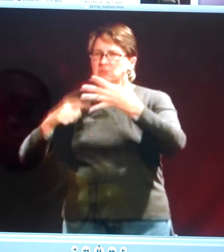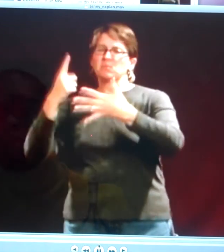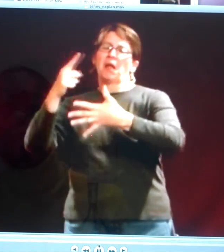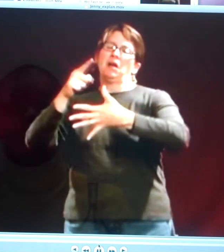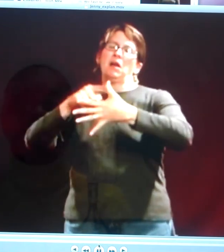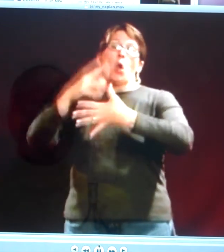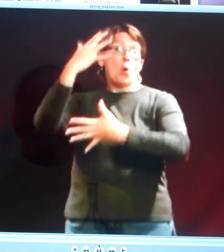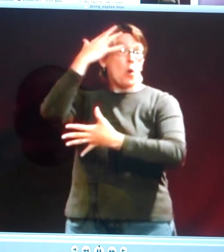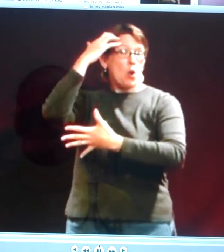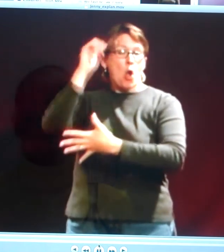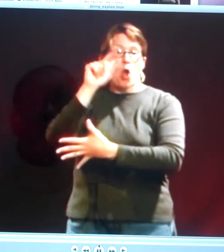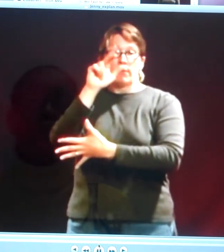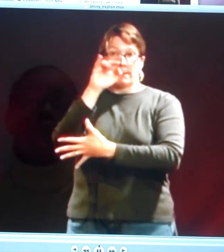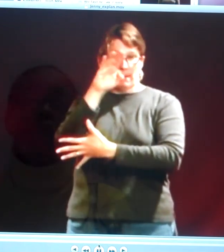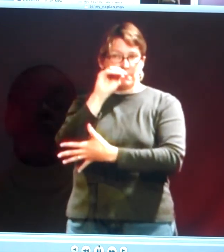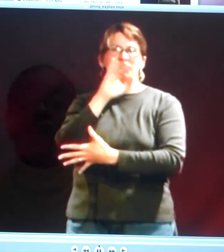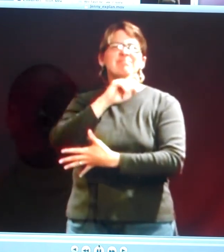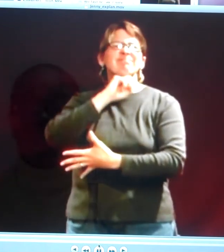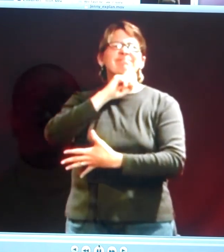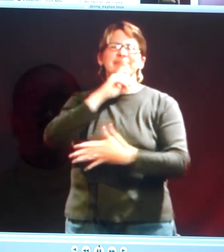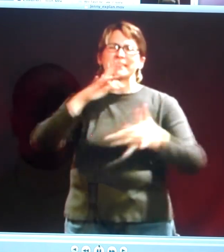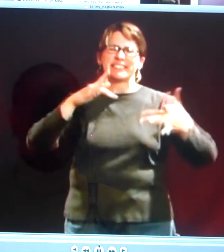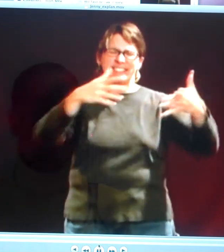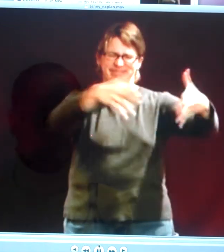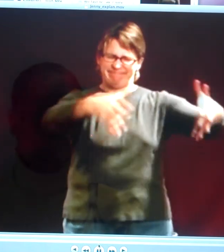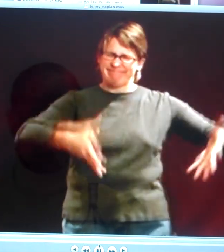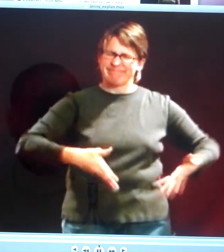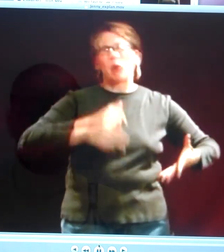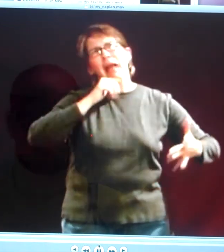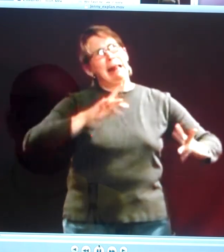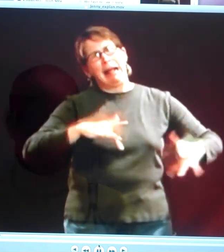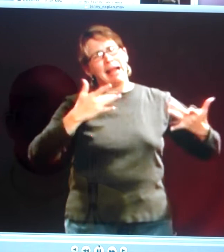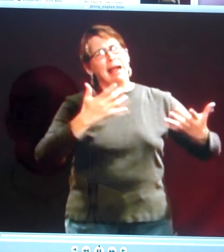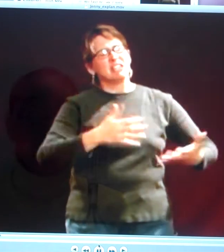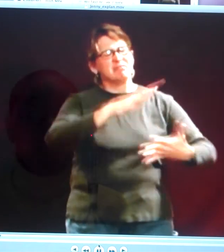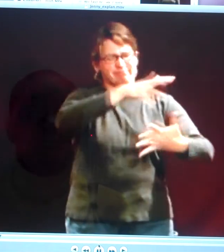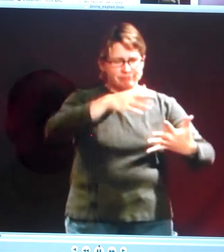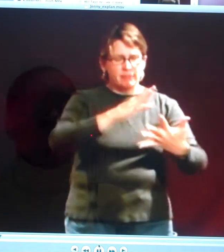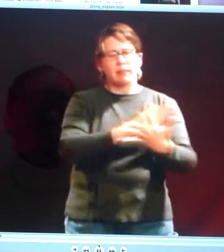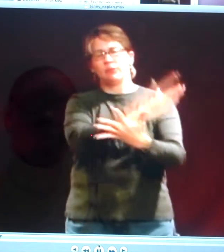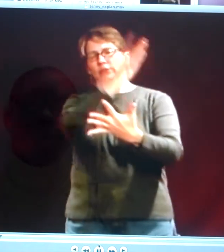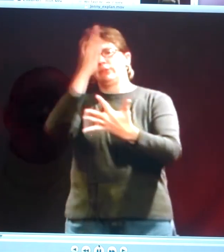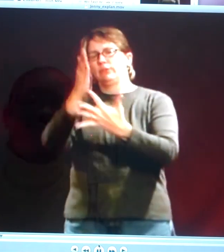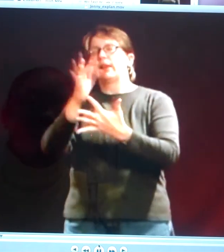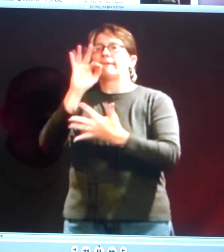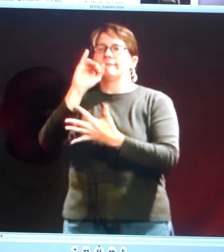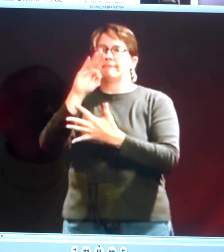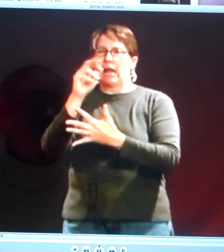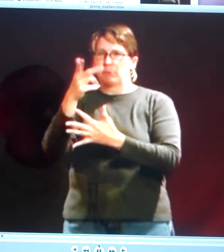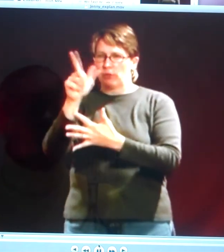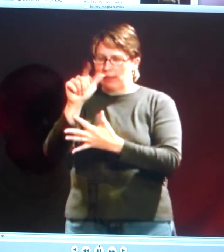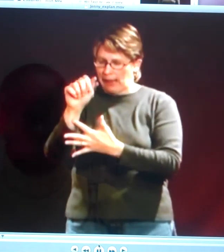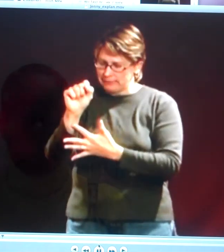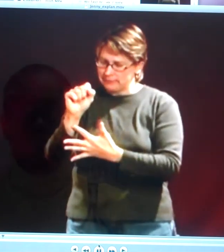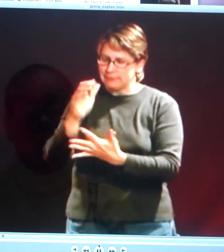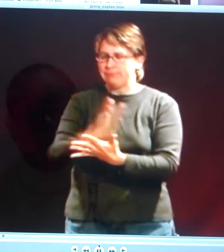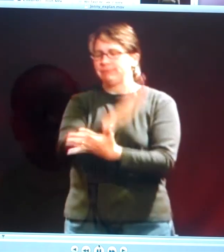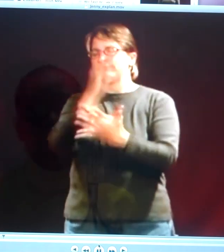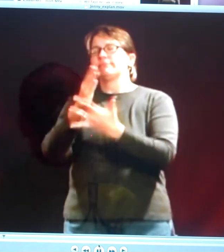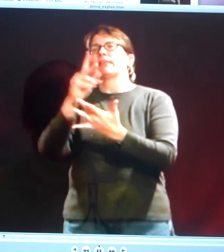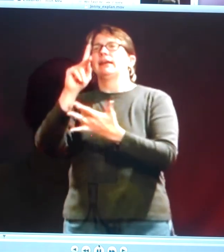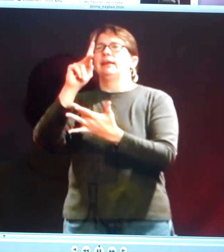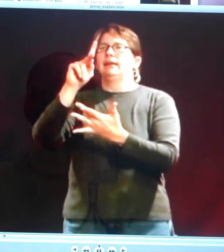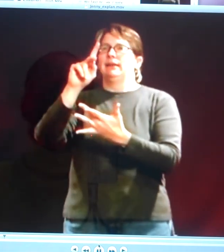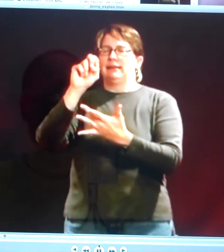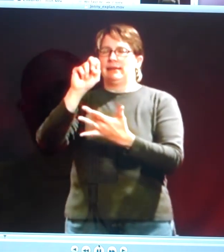more expensive, one would be less. So the first one is aluminum. It's not light, it's very